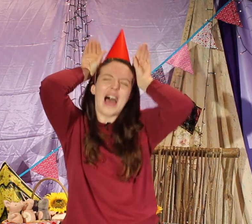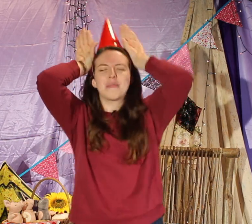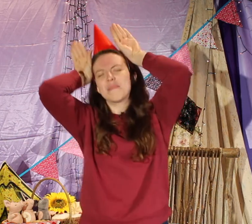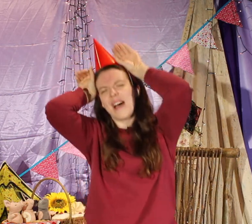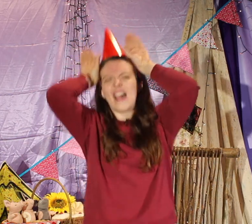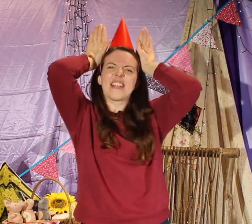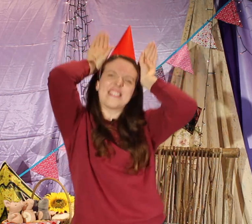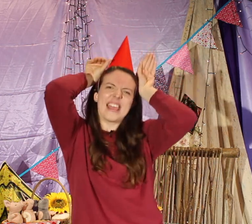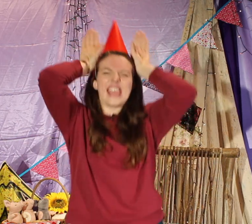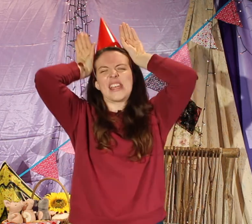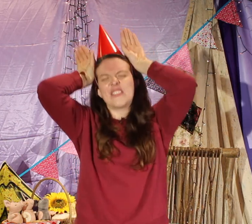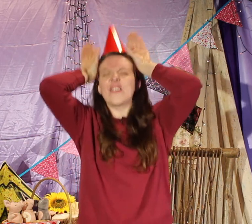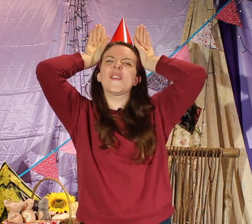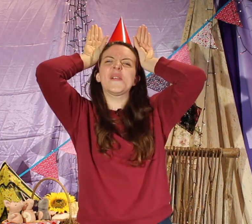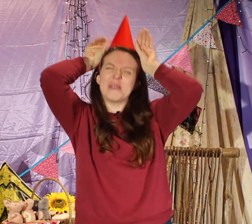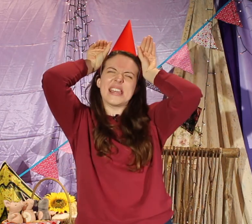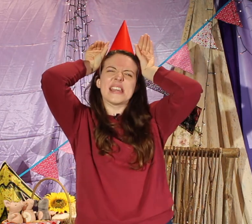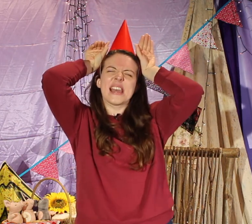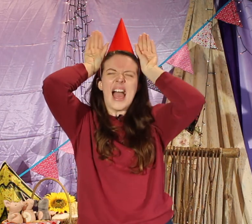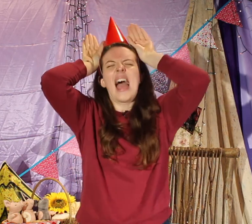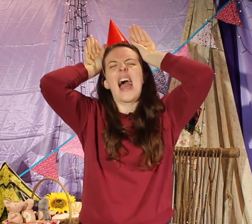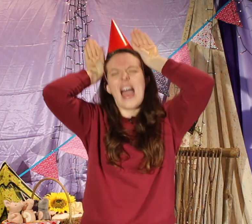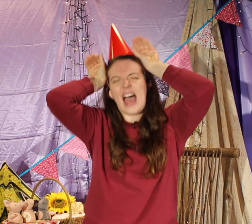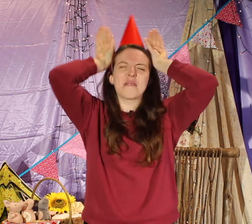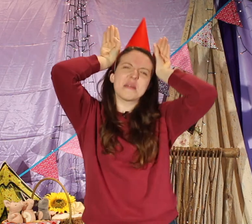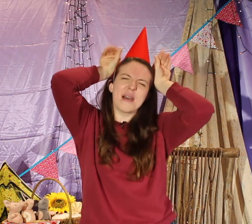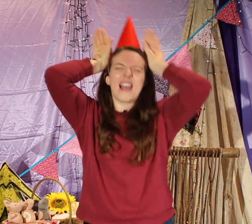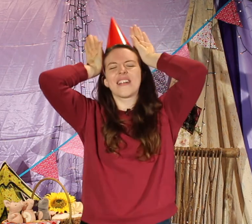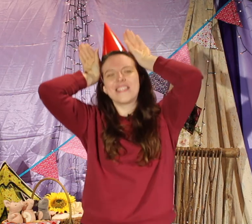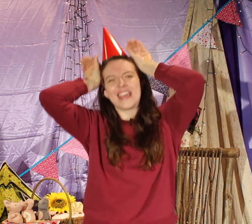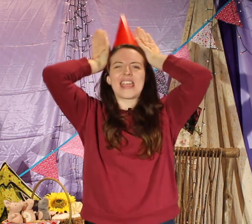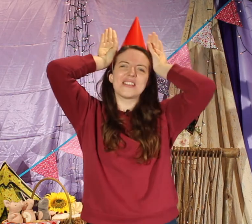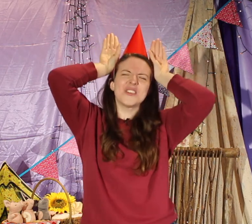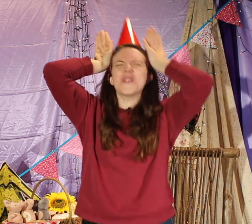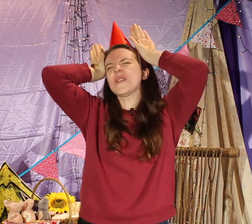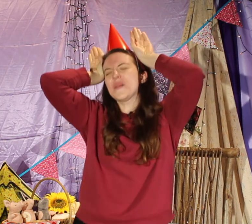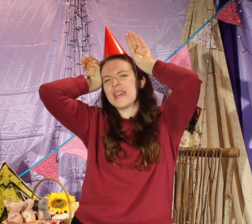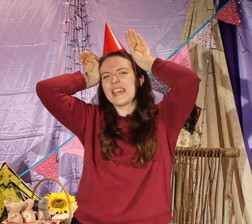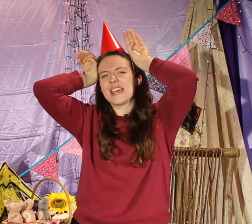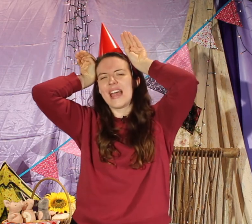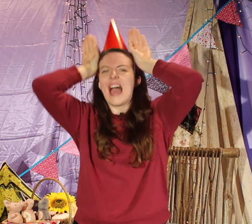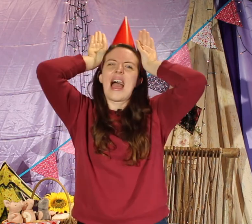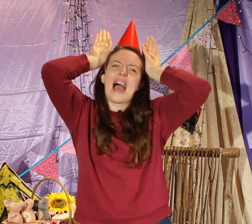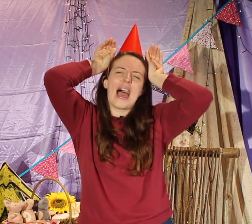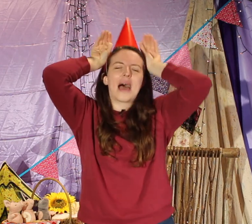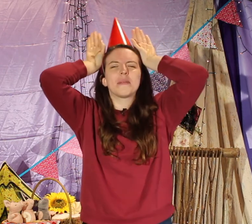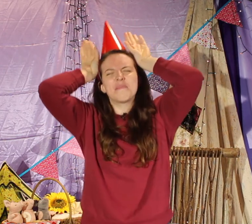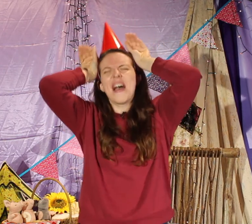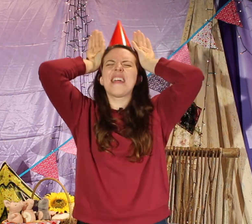Happy birthday to me. Happy birthday to me. Happy